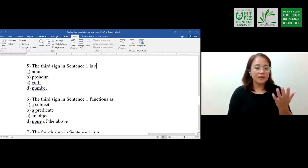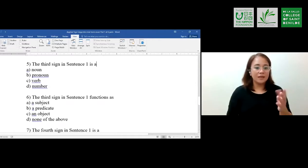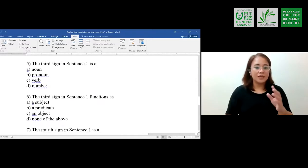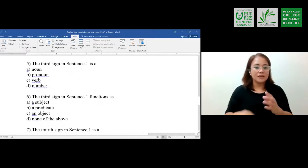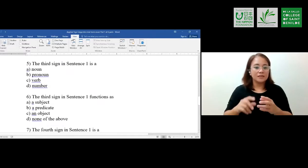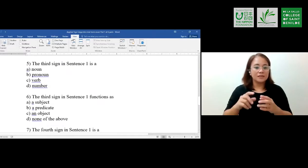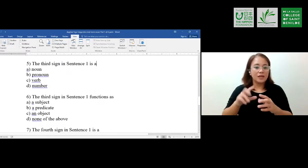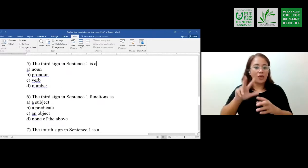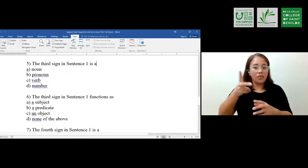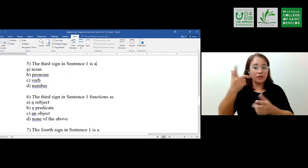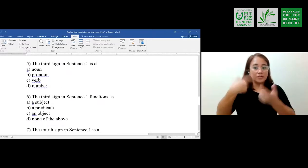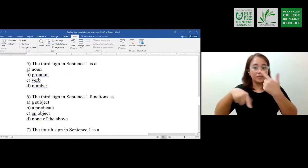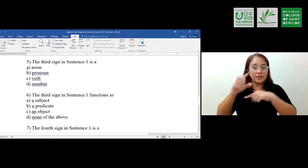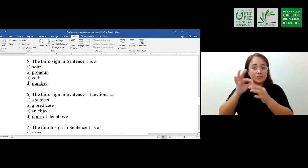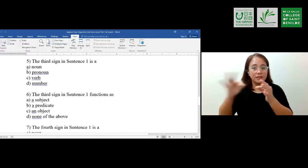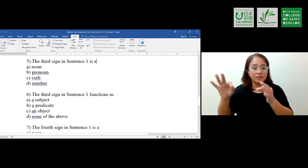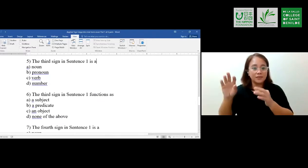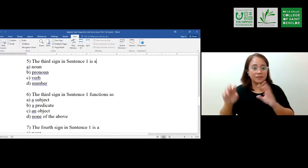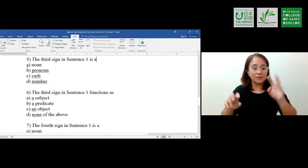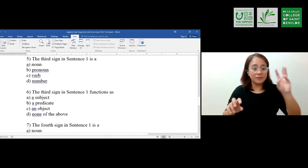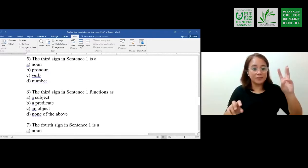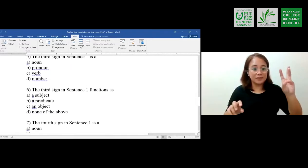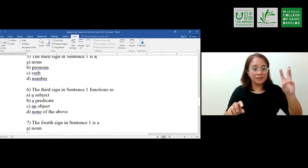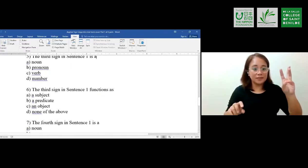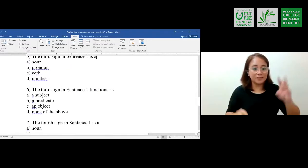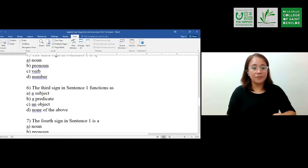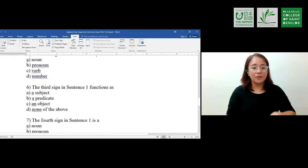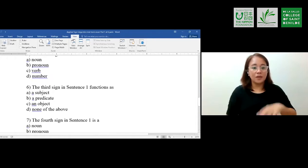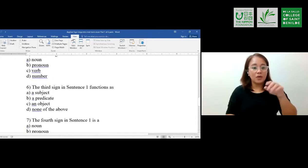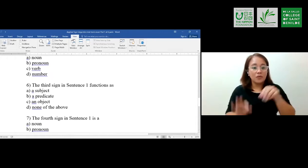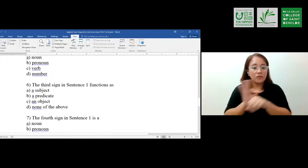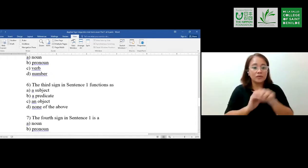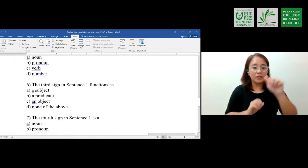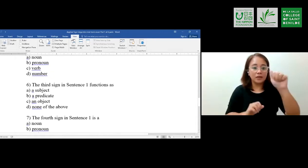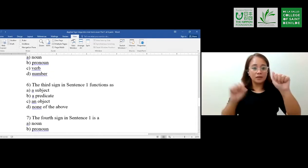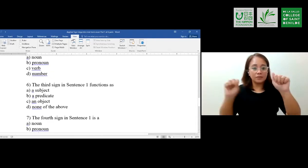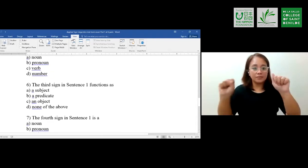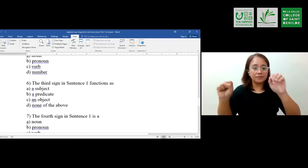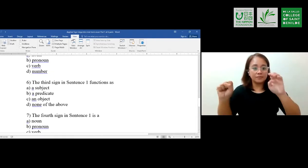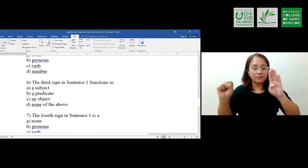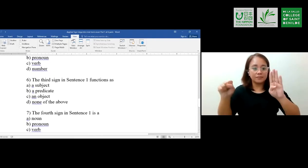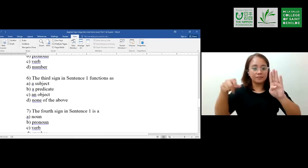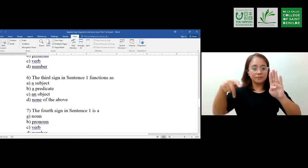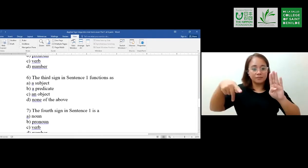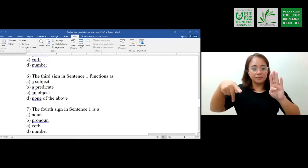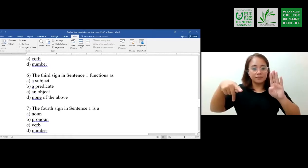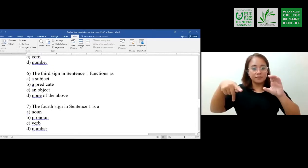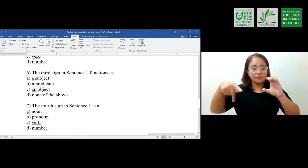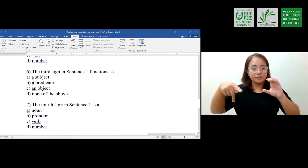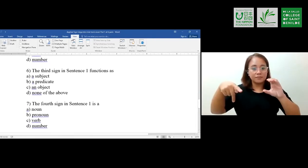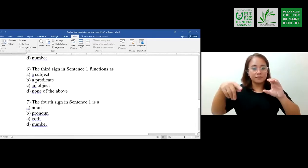is functions as a subject, B, a predicate, C, an object, D, none of the